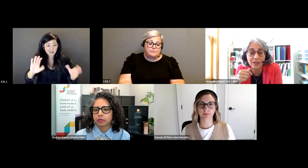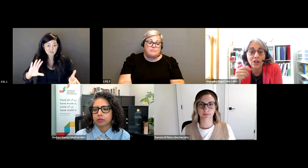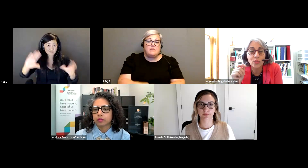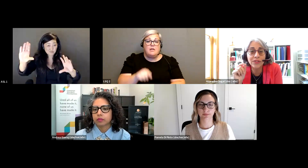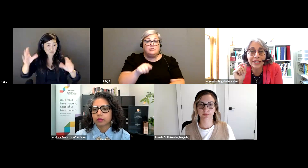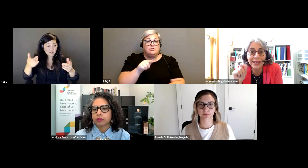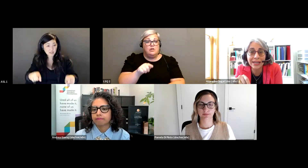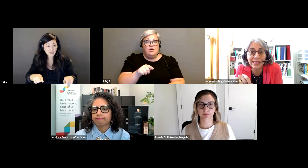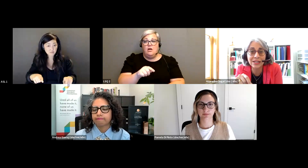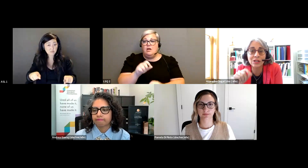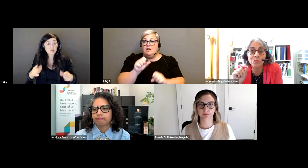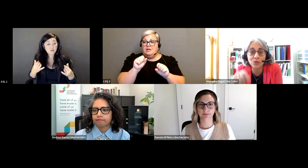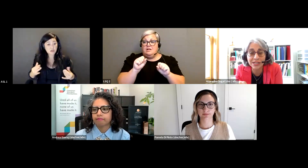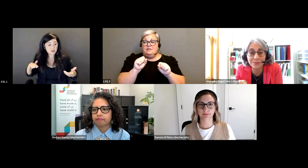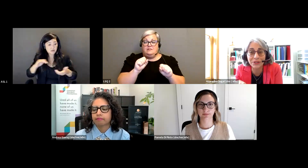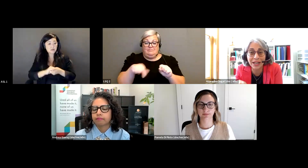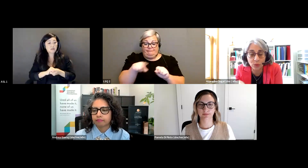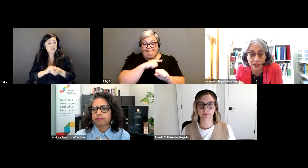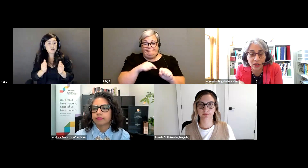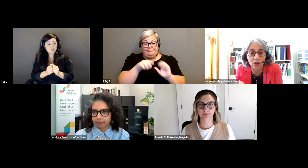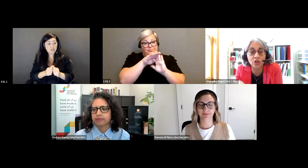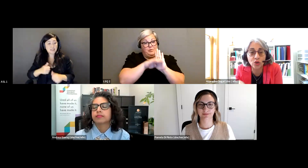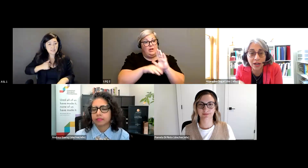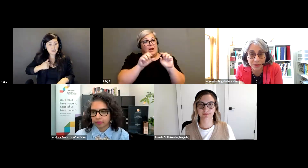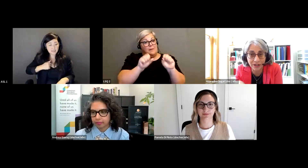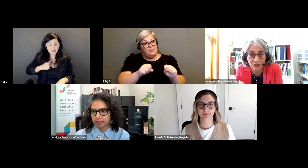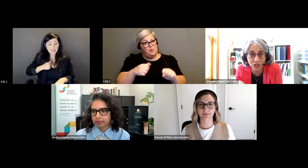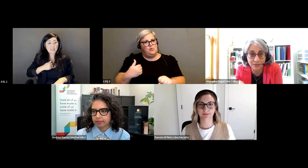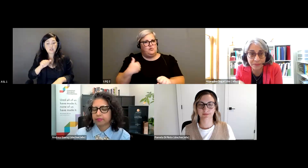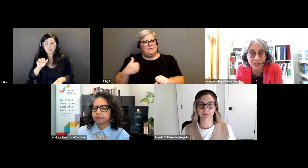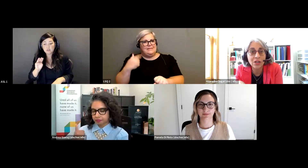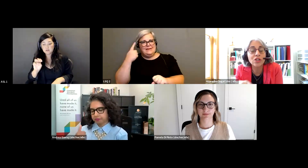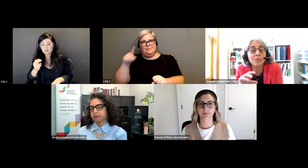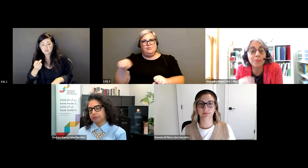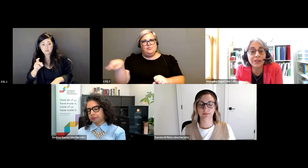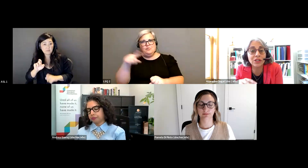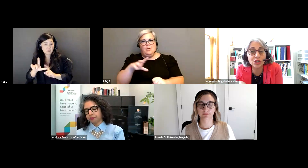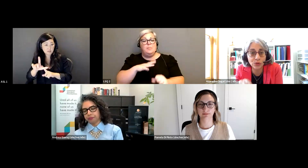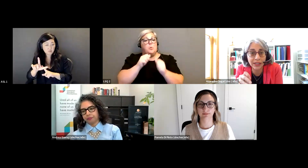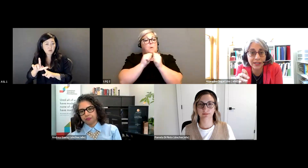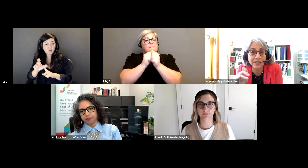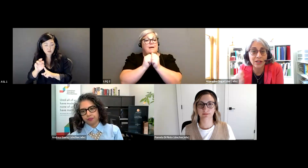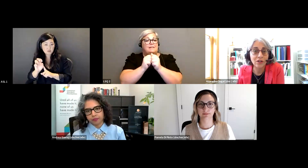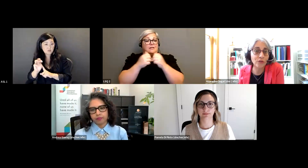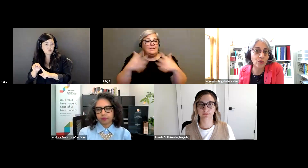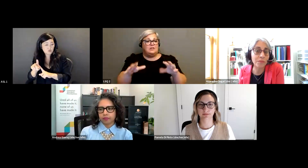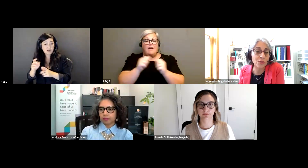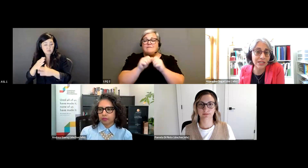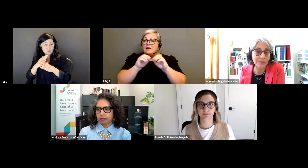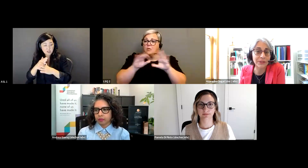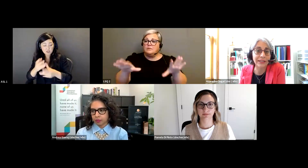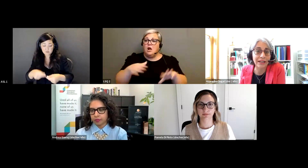partnering with the Canadian Municipal Network on Crime Prevention to build a toolkit